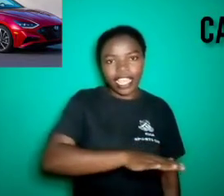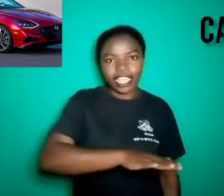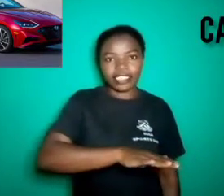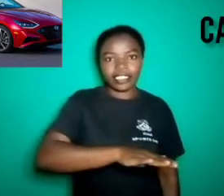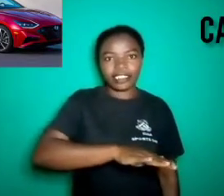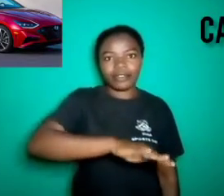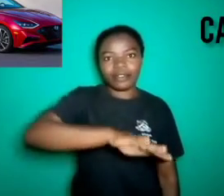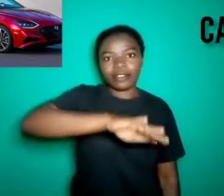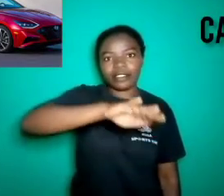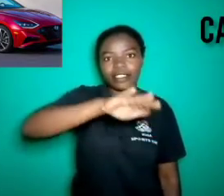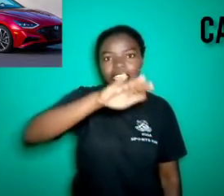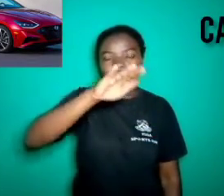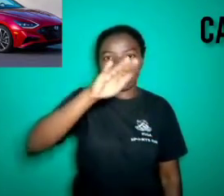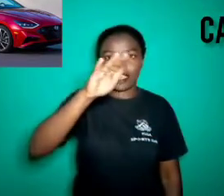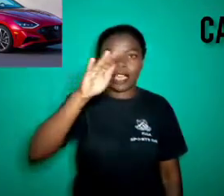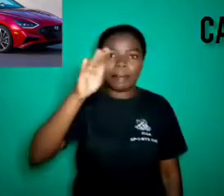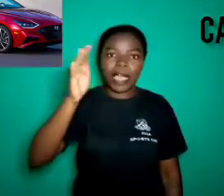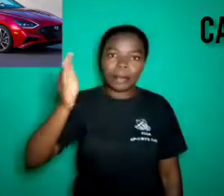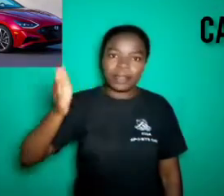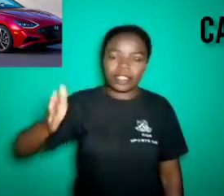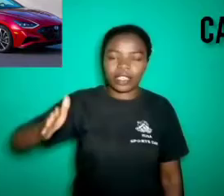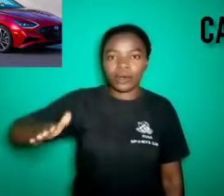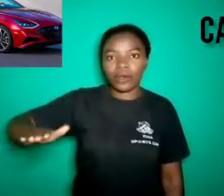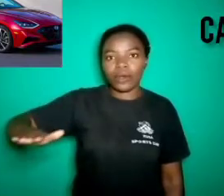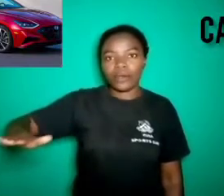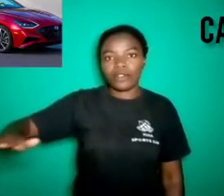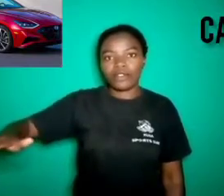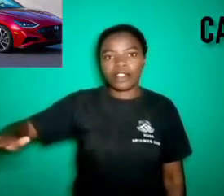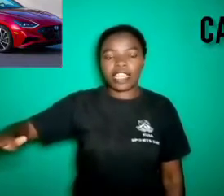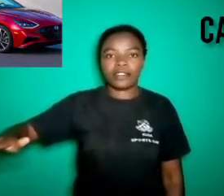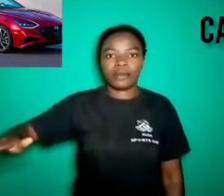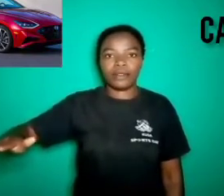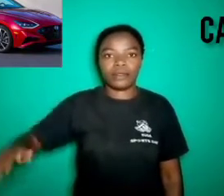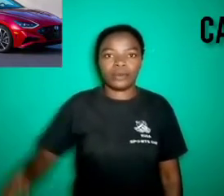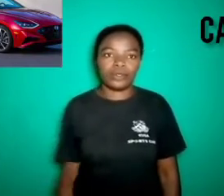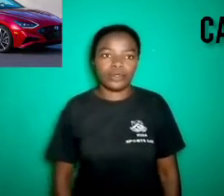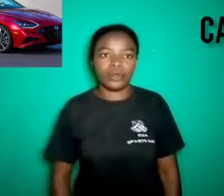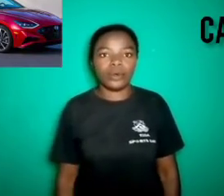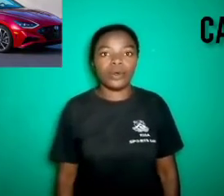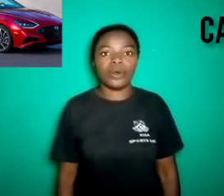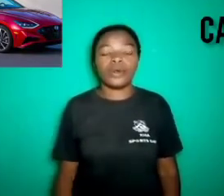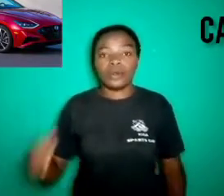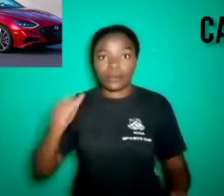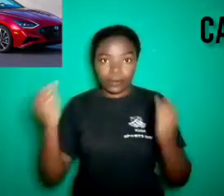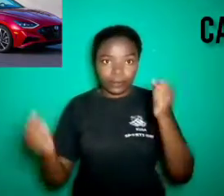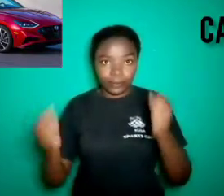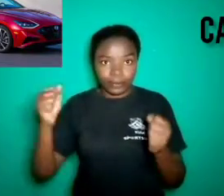Flat in the front, then they come up, then they go flat also. So,